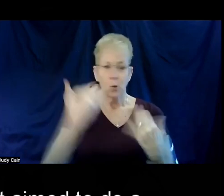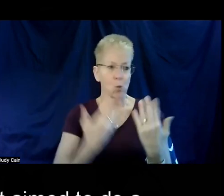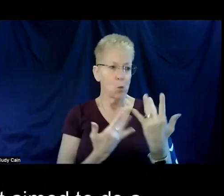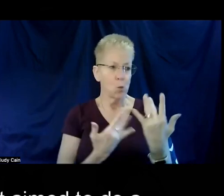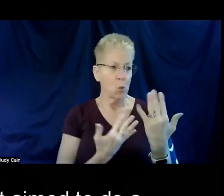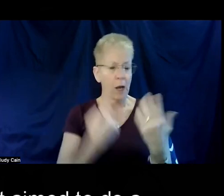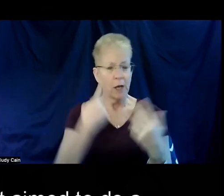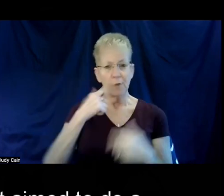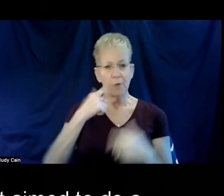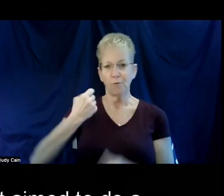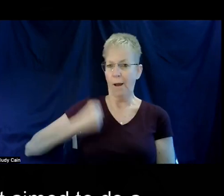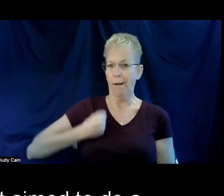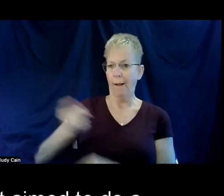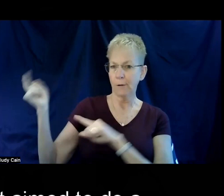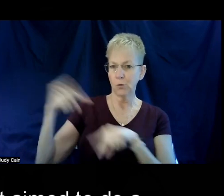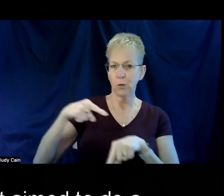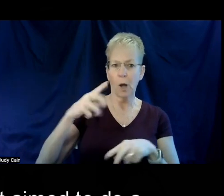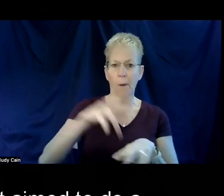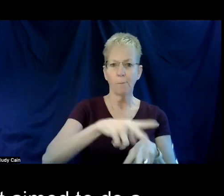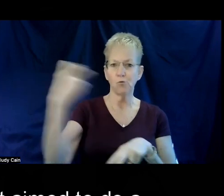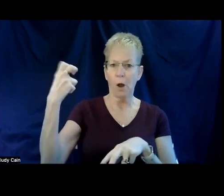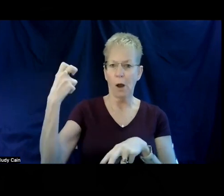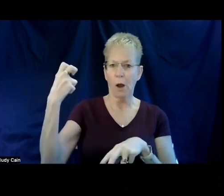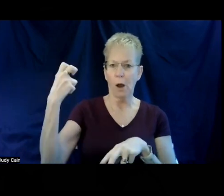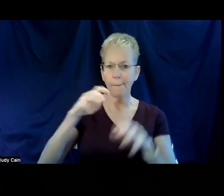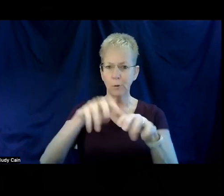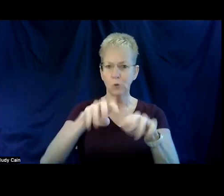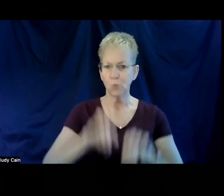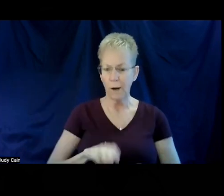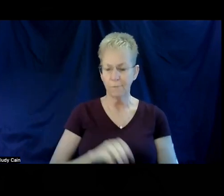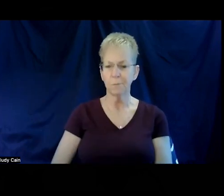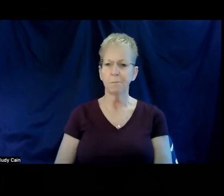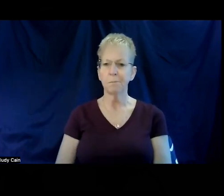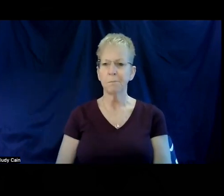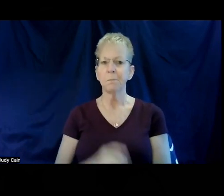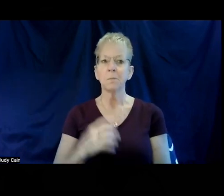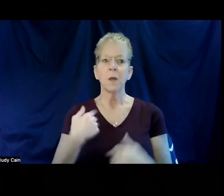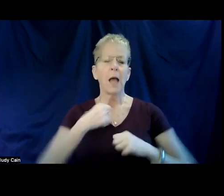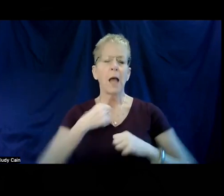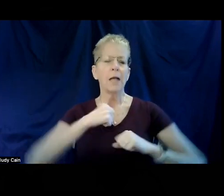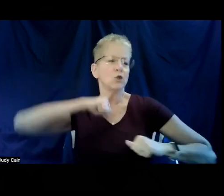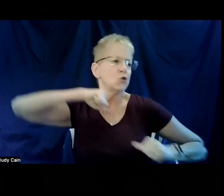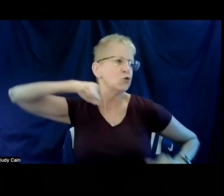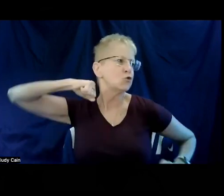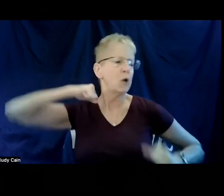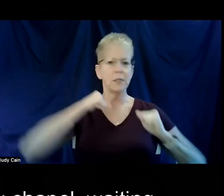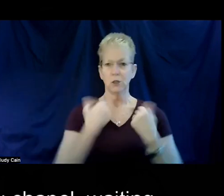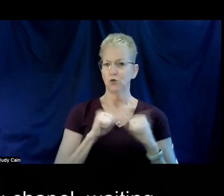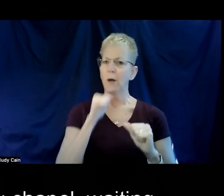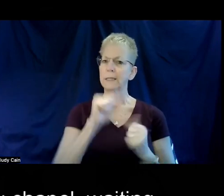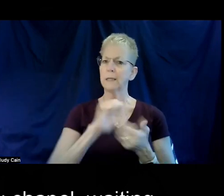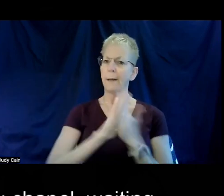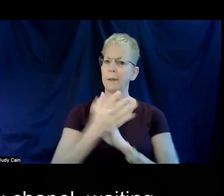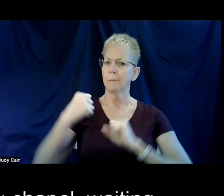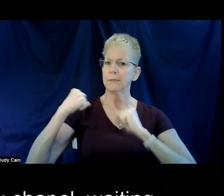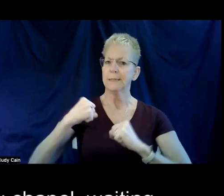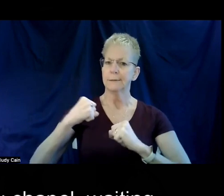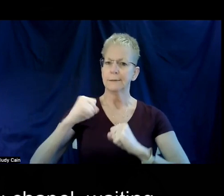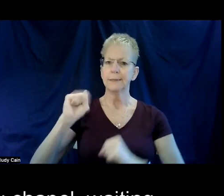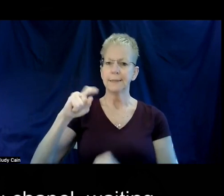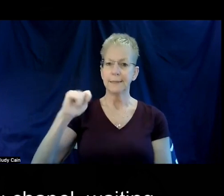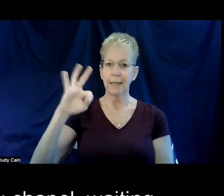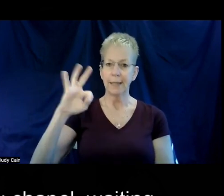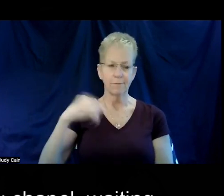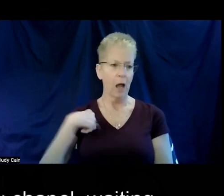to do a little grave robbing, or so we've been told. I stretched, trying not to stiffen up. I moved around the tiny